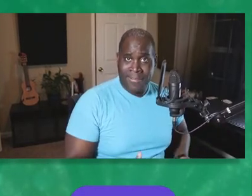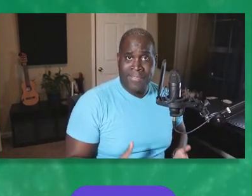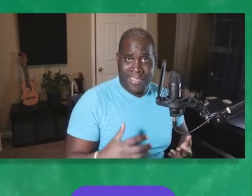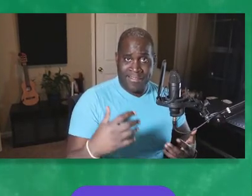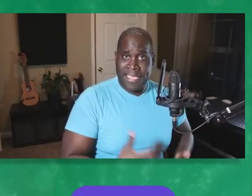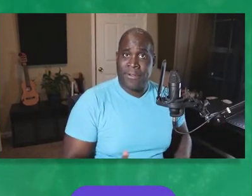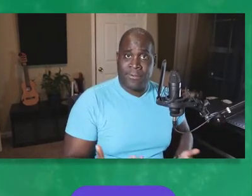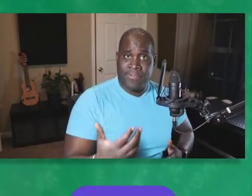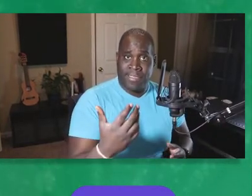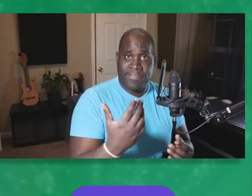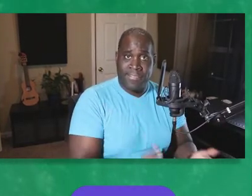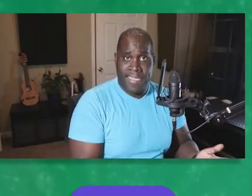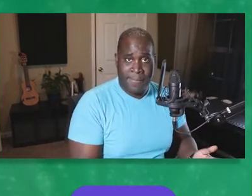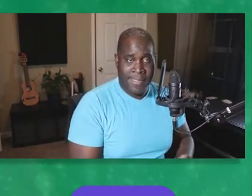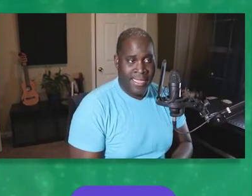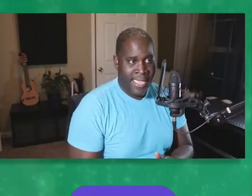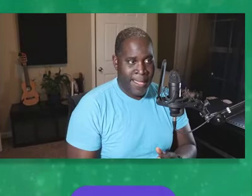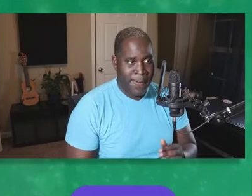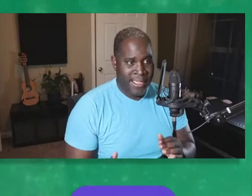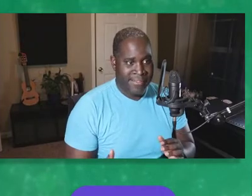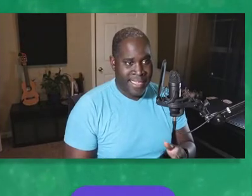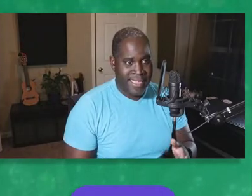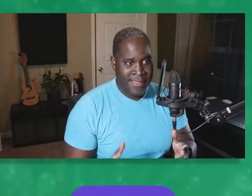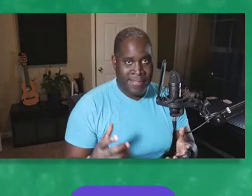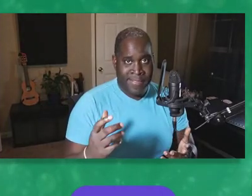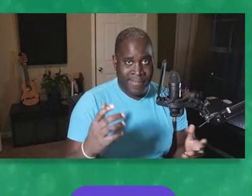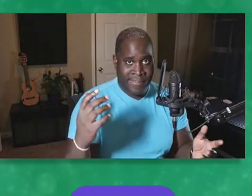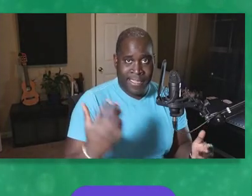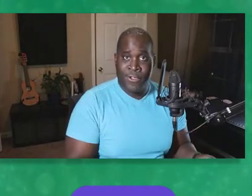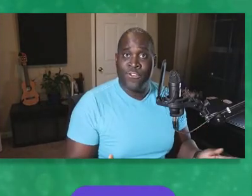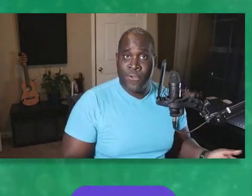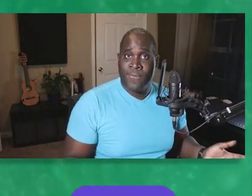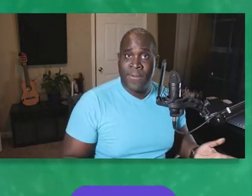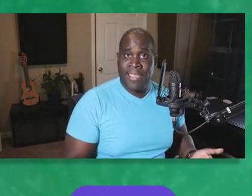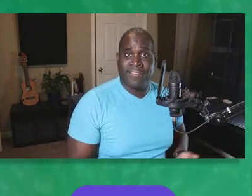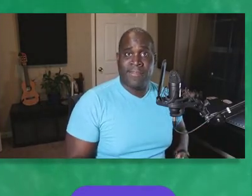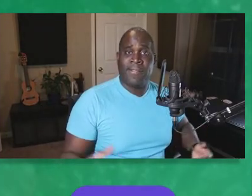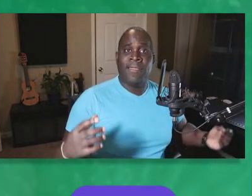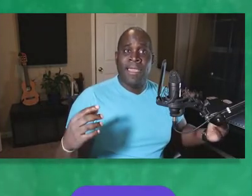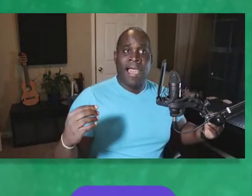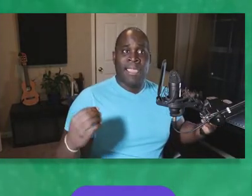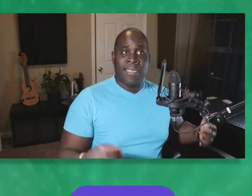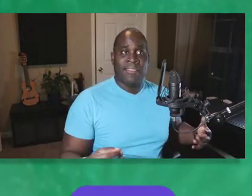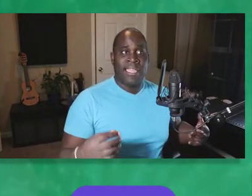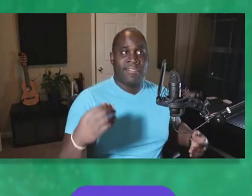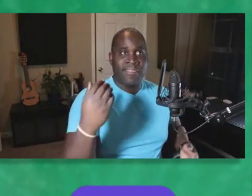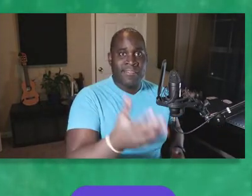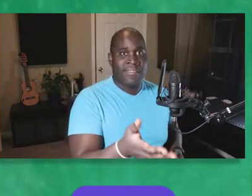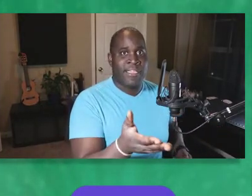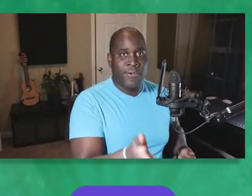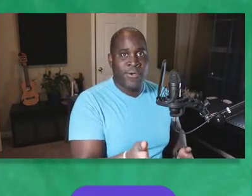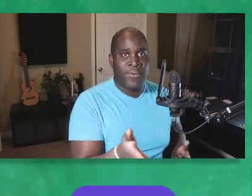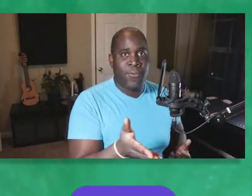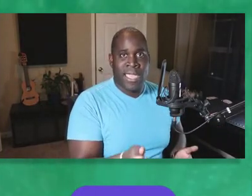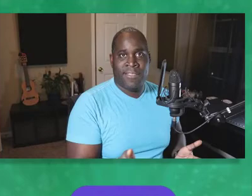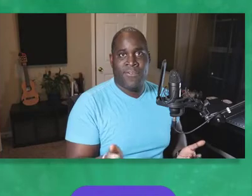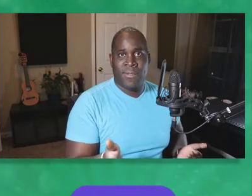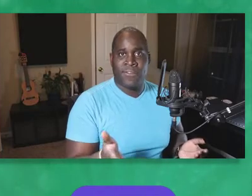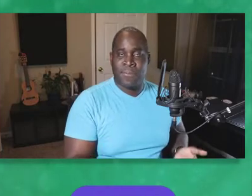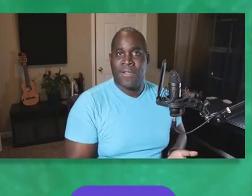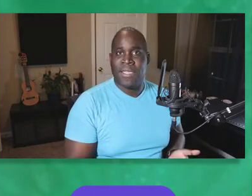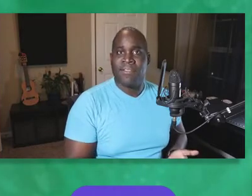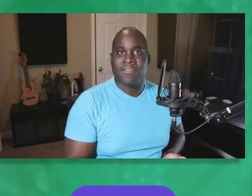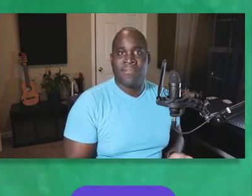style that is characteristic to them. And when I say this is a good show for ASL, I mean, like, this is a good way